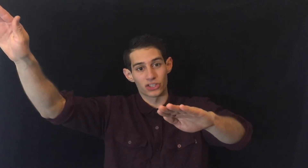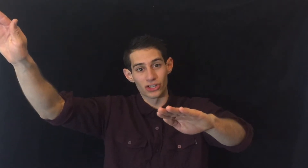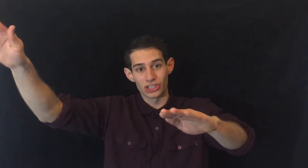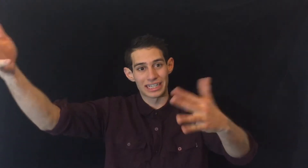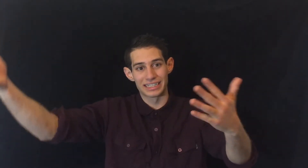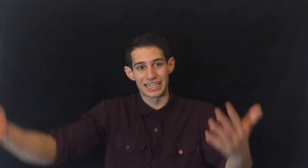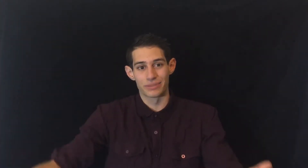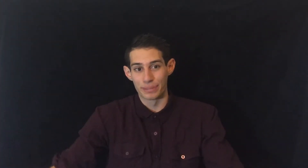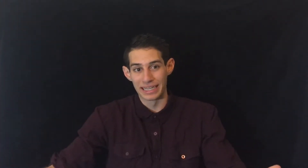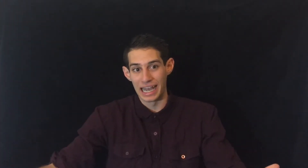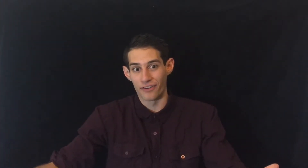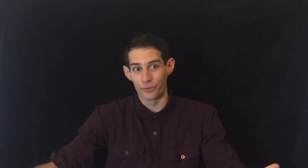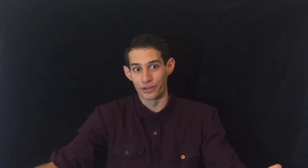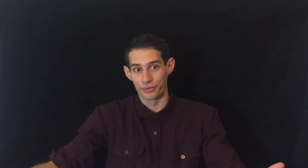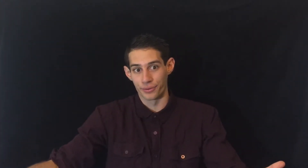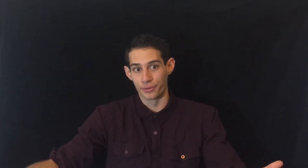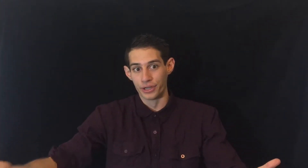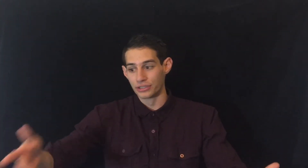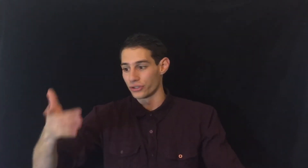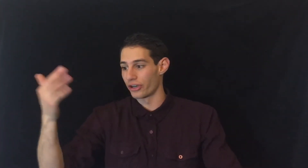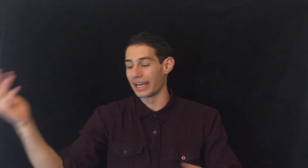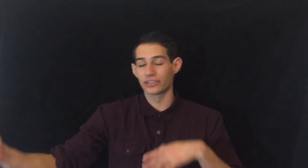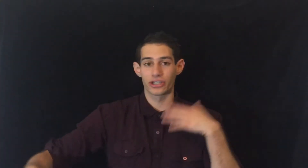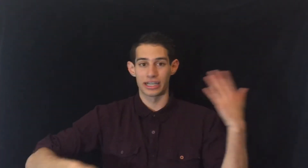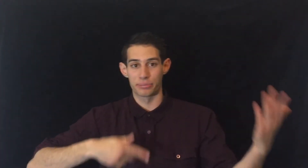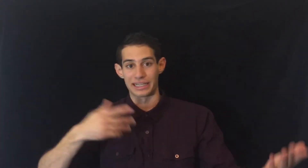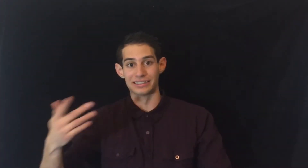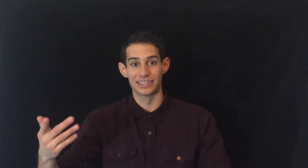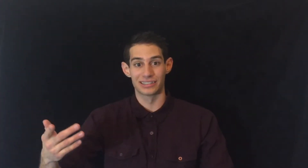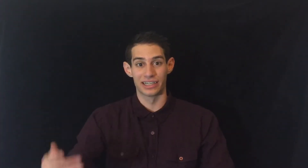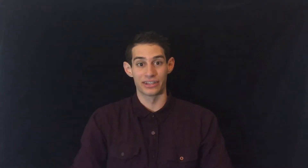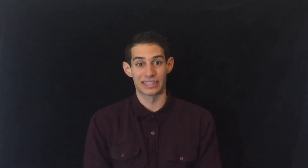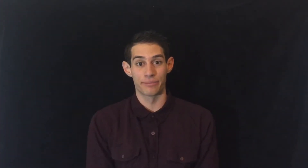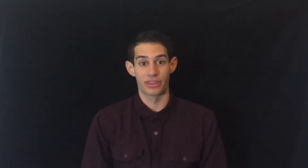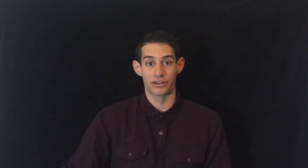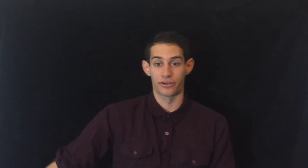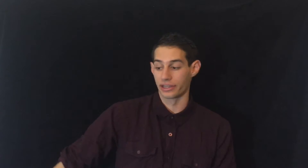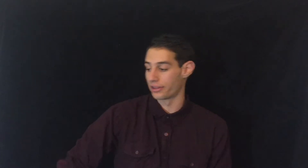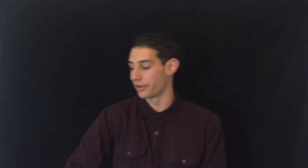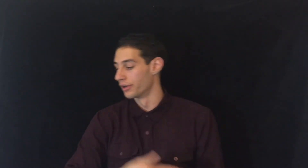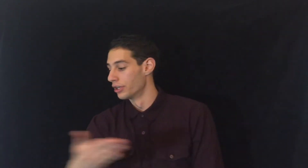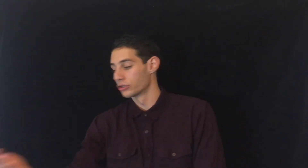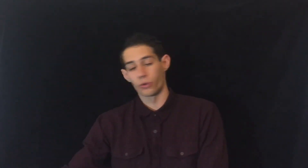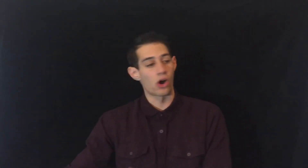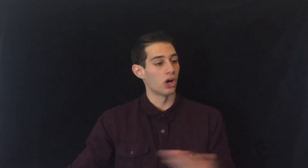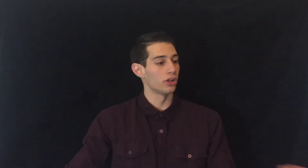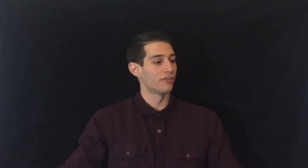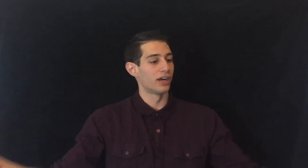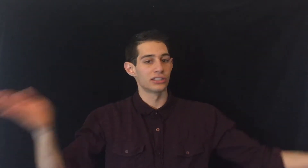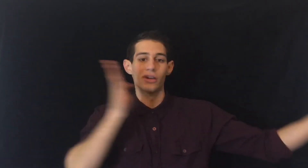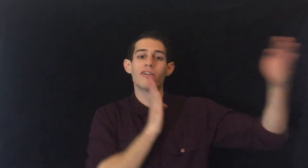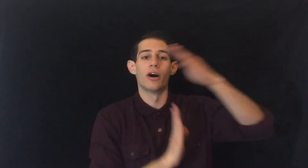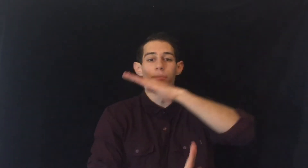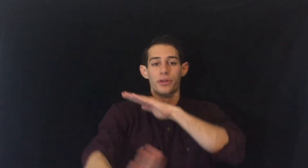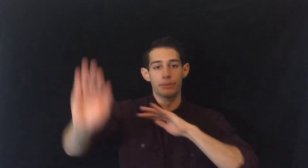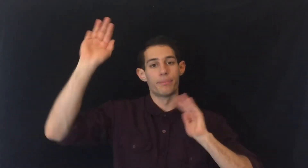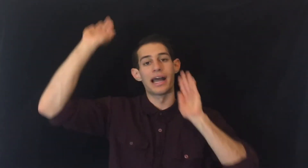song's not going to change beat halfway through. So your hands are going to be consistent in the same thing right there. So all of us humbly